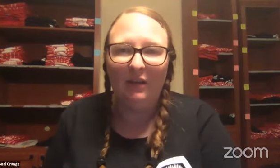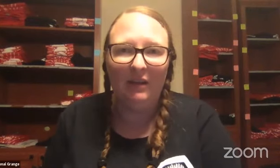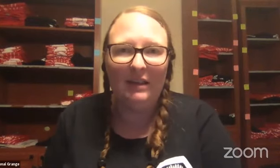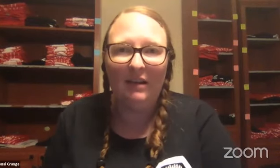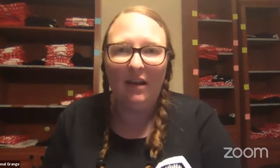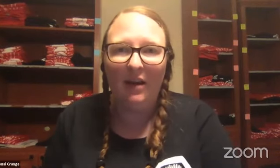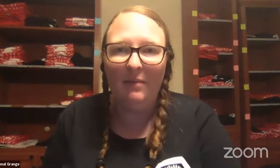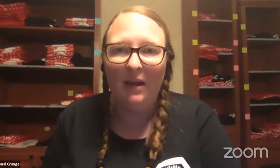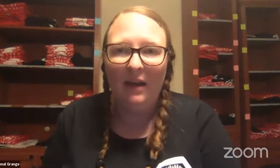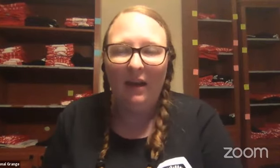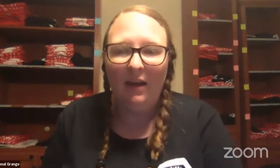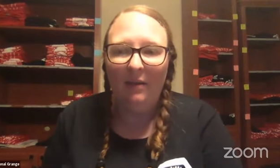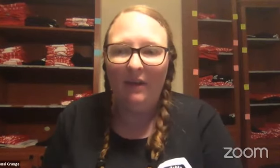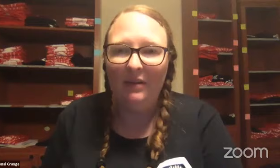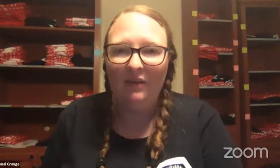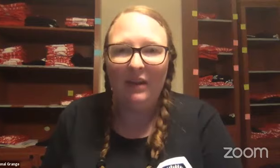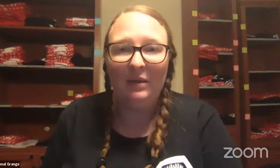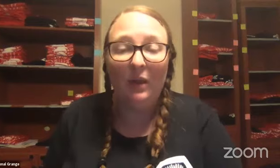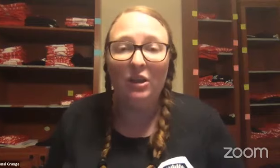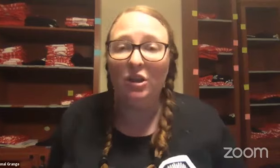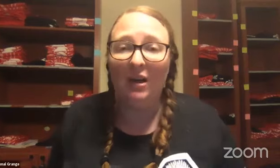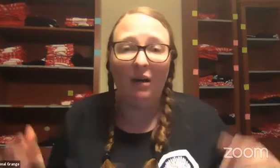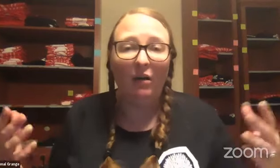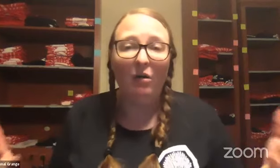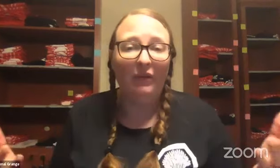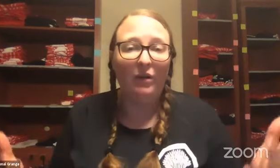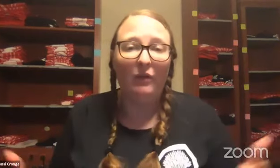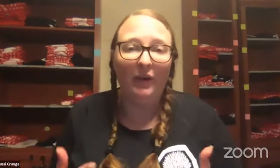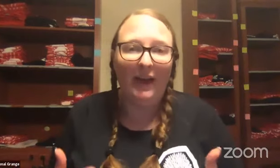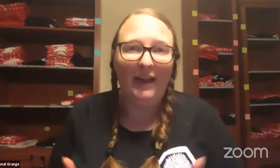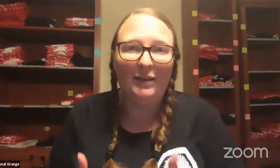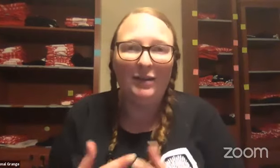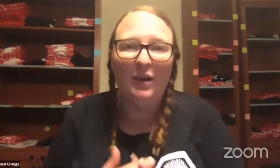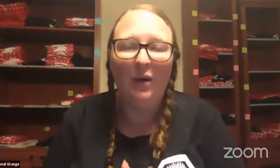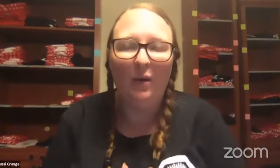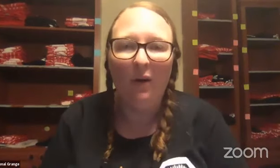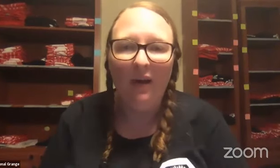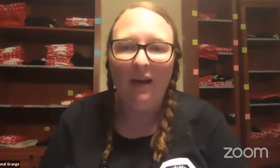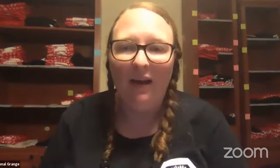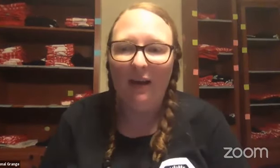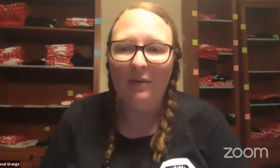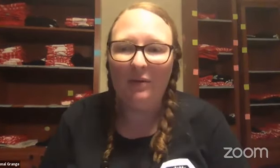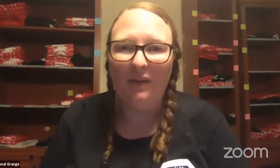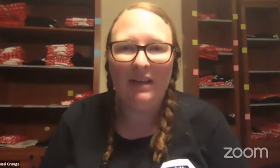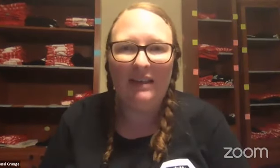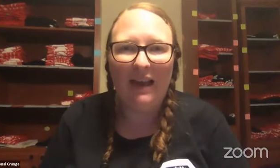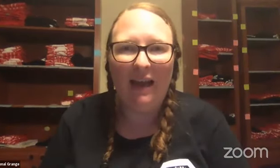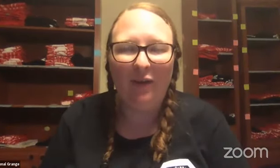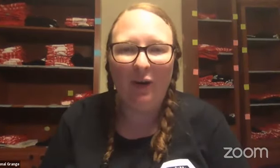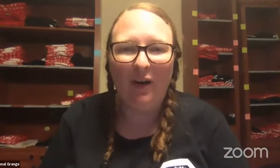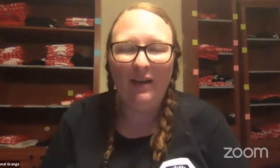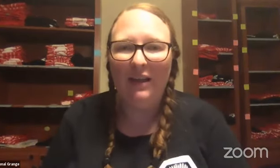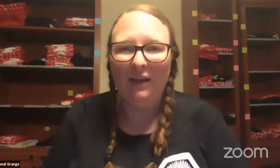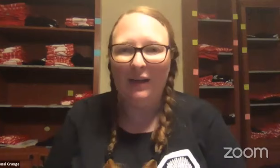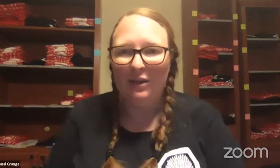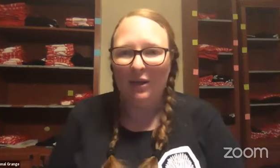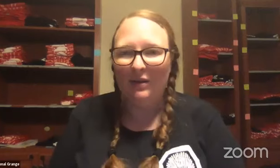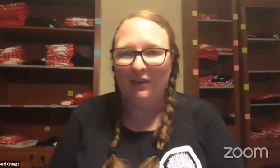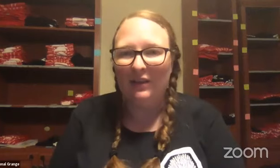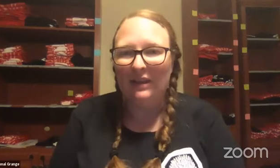this time. And these are things that we can share over and over again. So it was really neat to have her on here and show a different